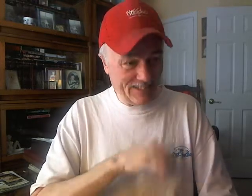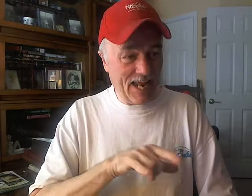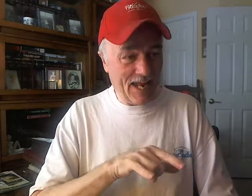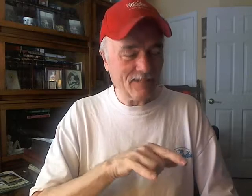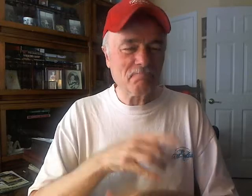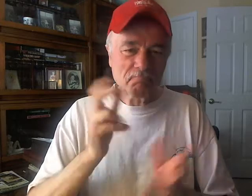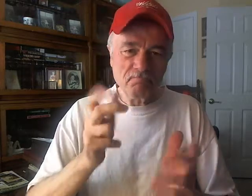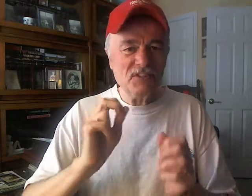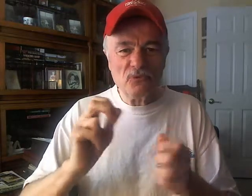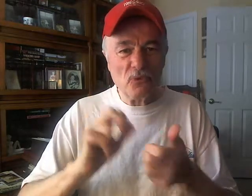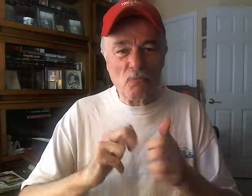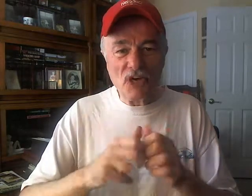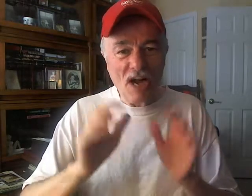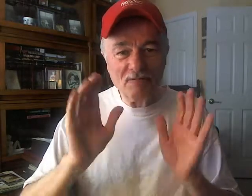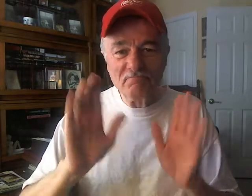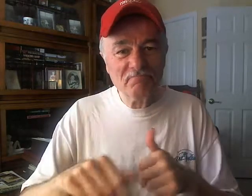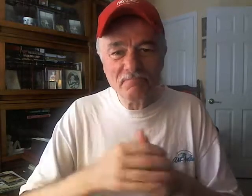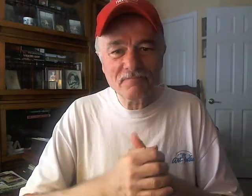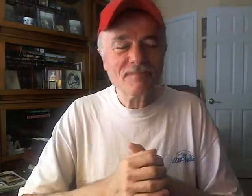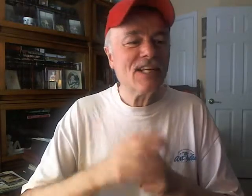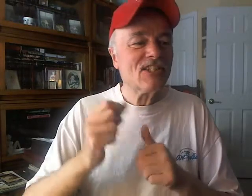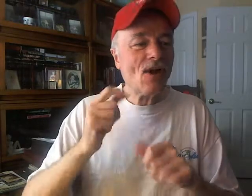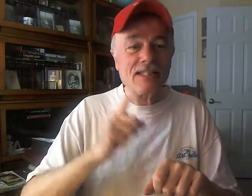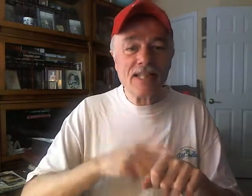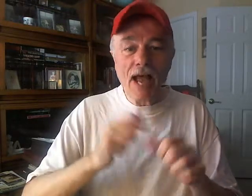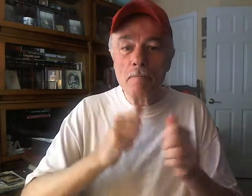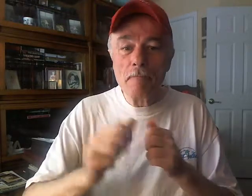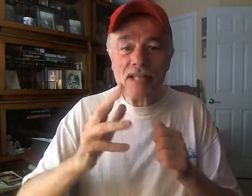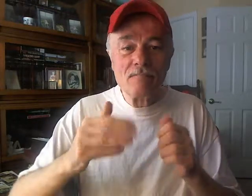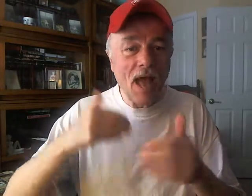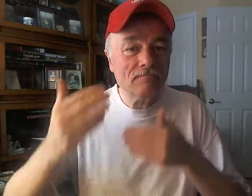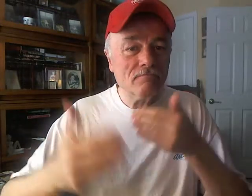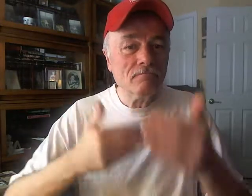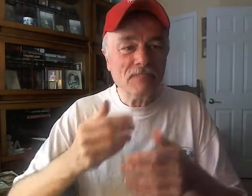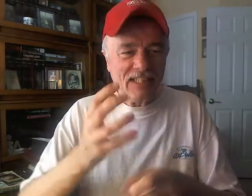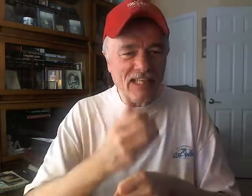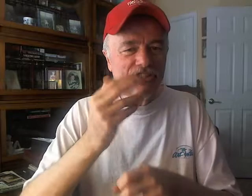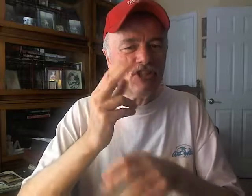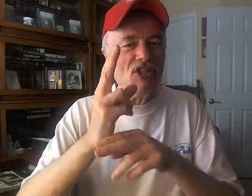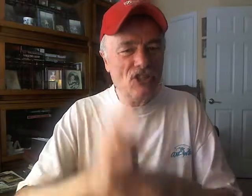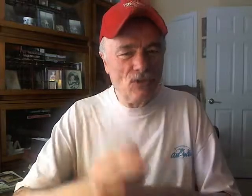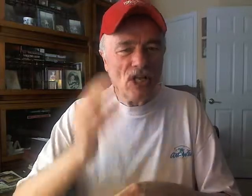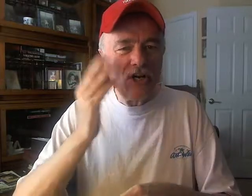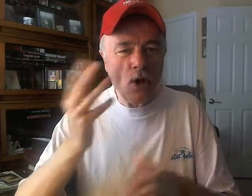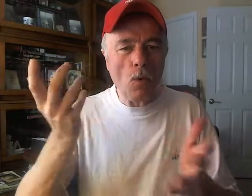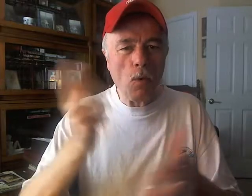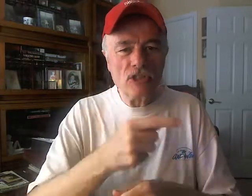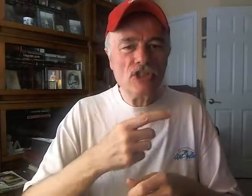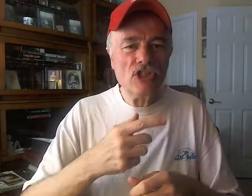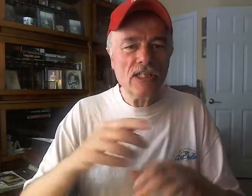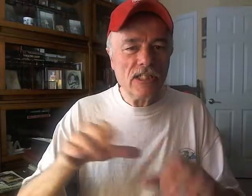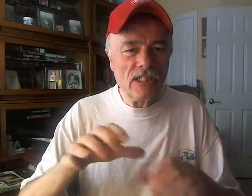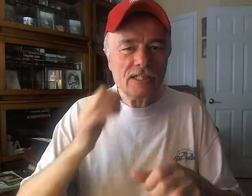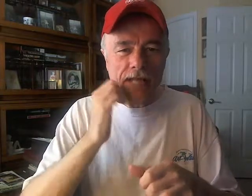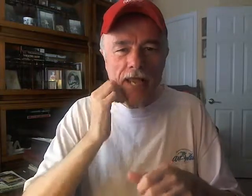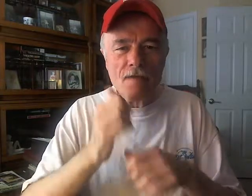Yeah, no problem. So it's time to get back. Get to news. No one this every